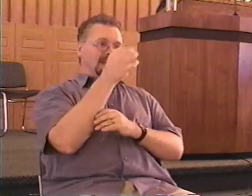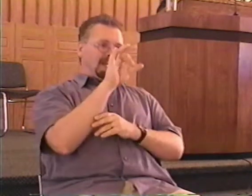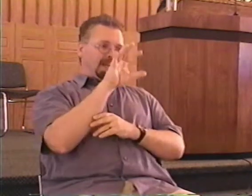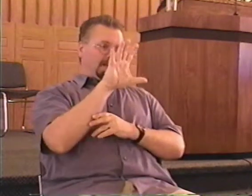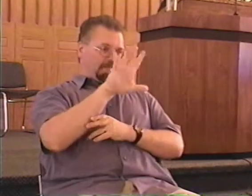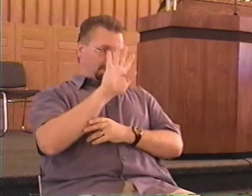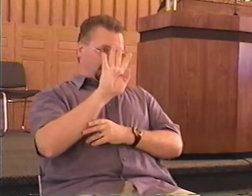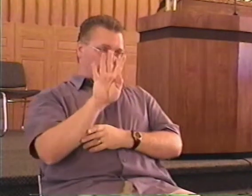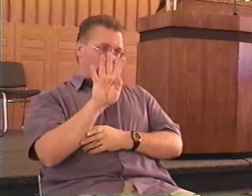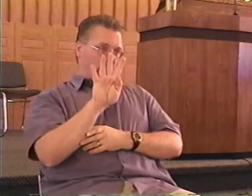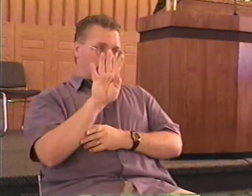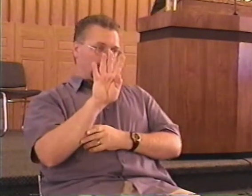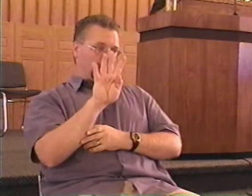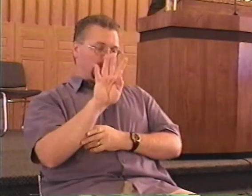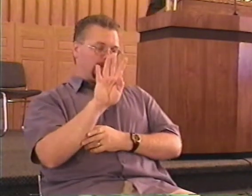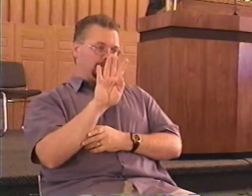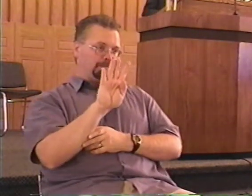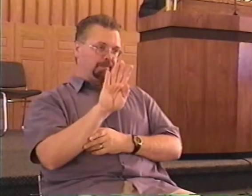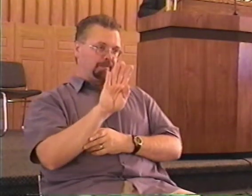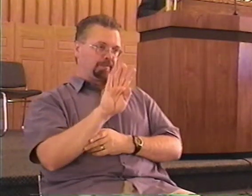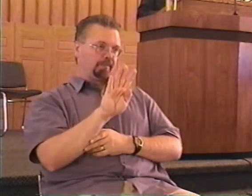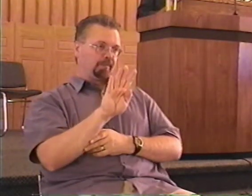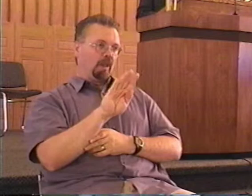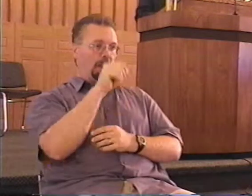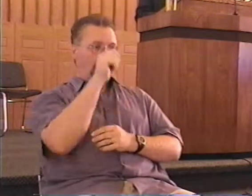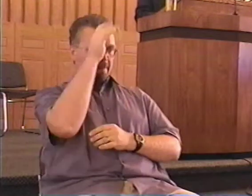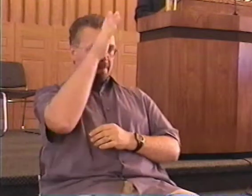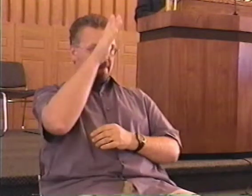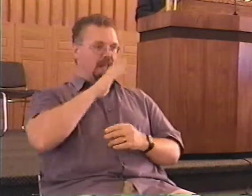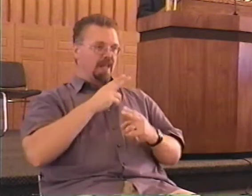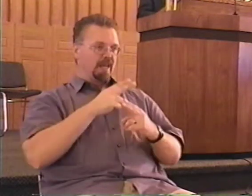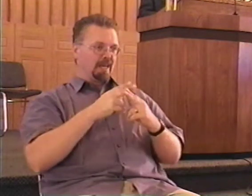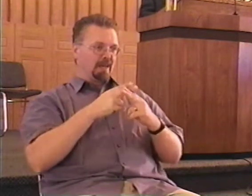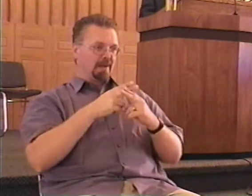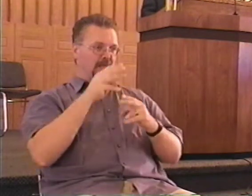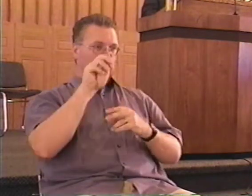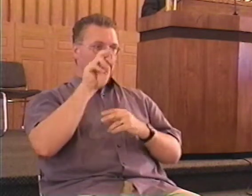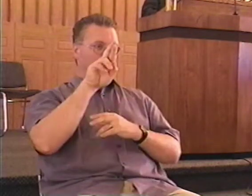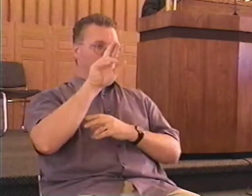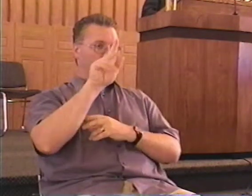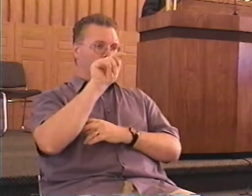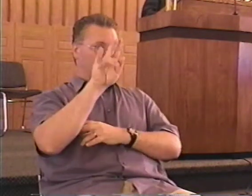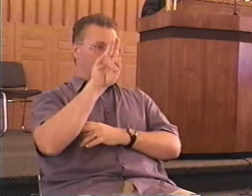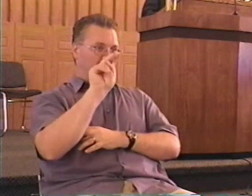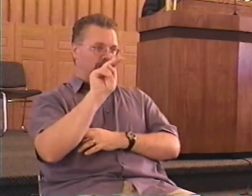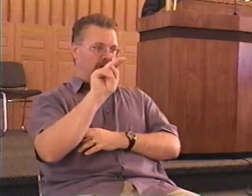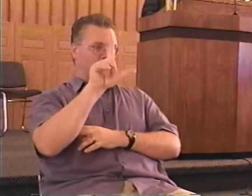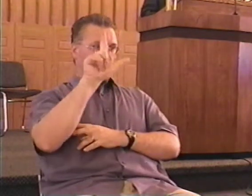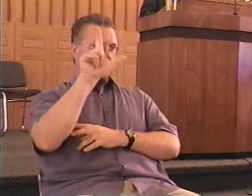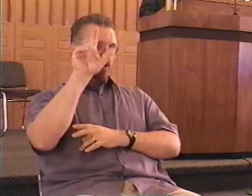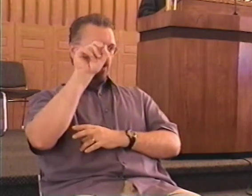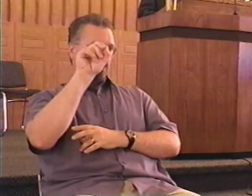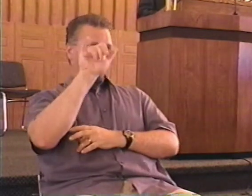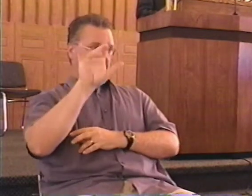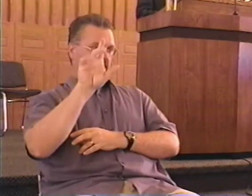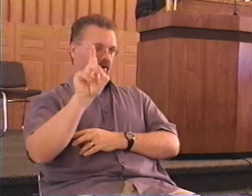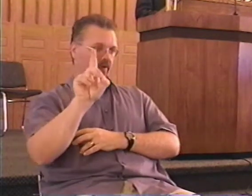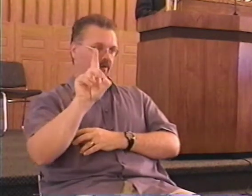1954, Dr. Martin Lloyd-Jones wrote a letter to a friend of his in